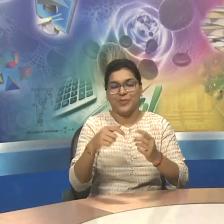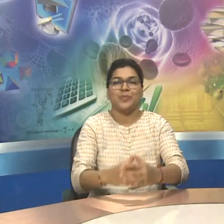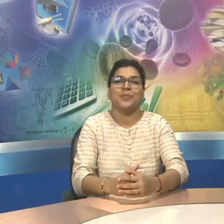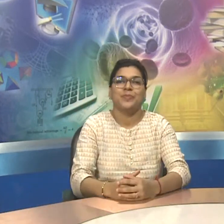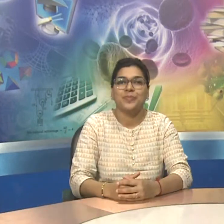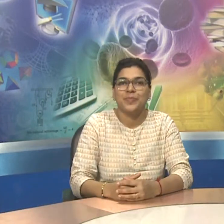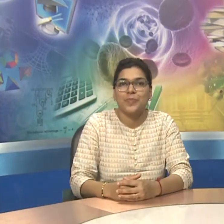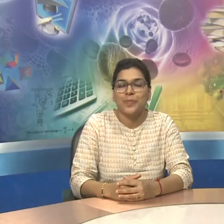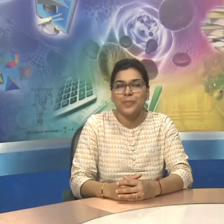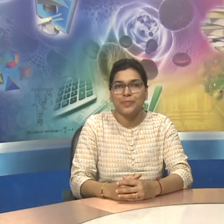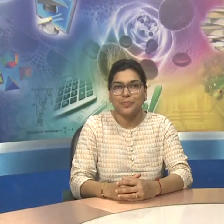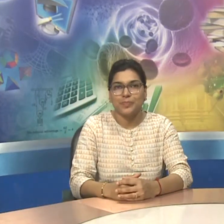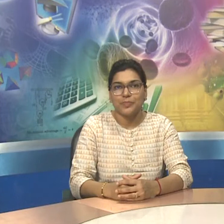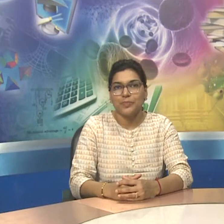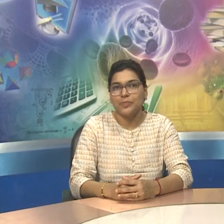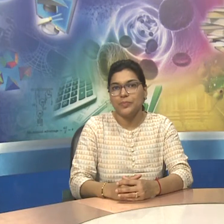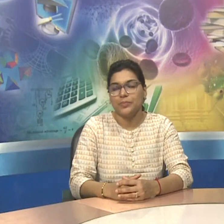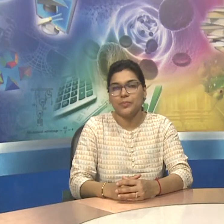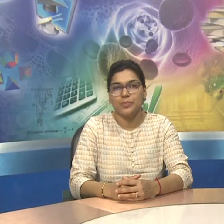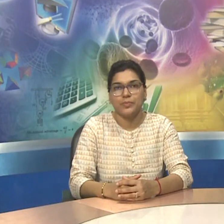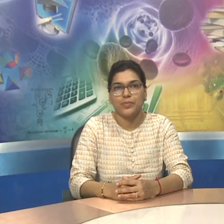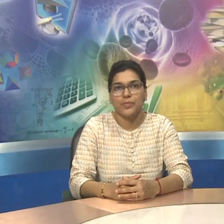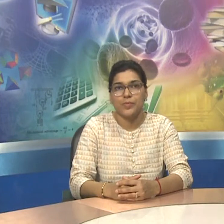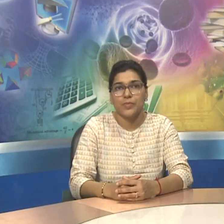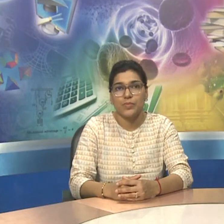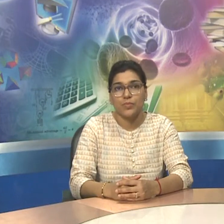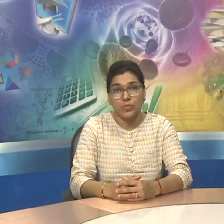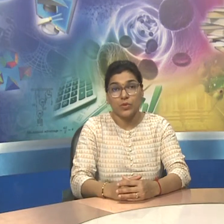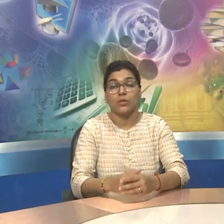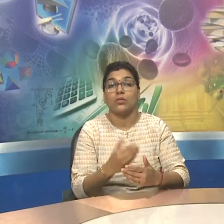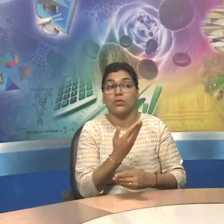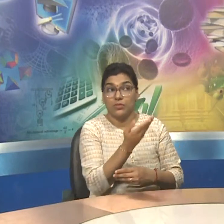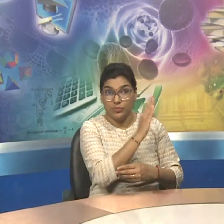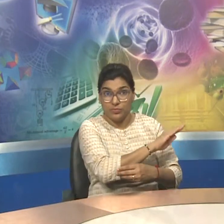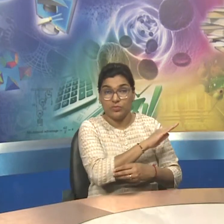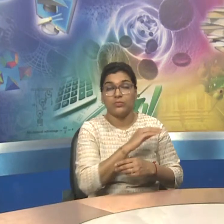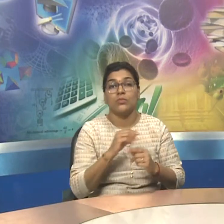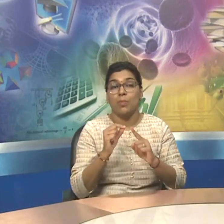and the decision taken by the ruling party.